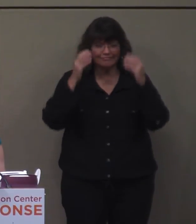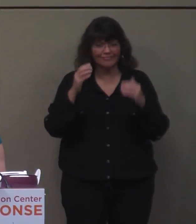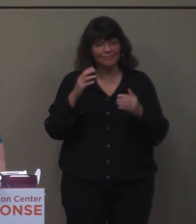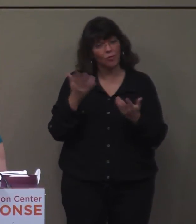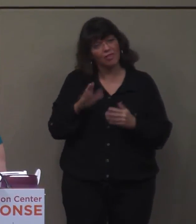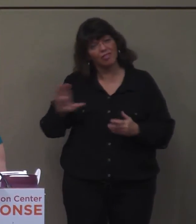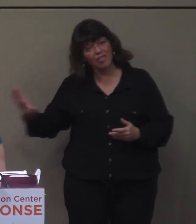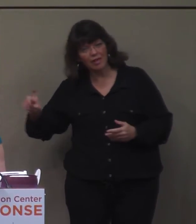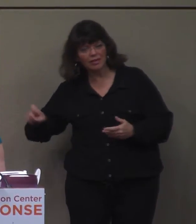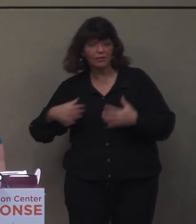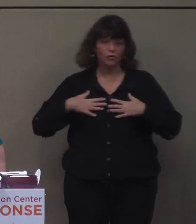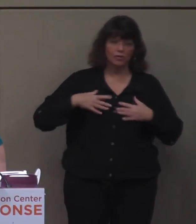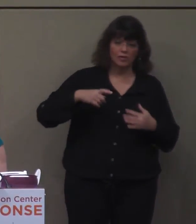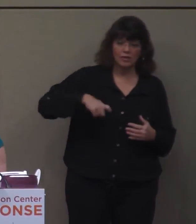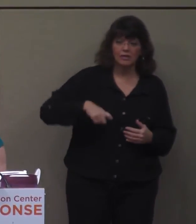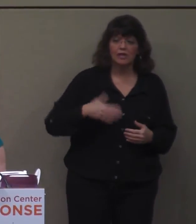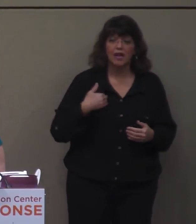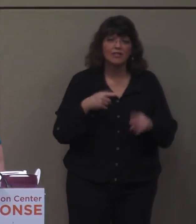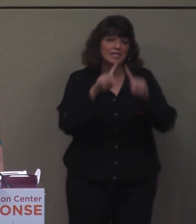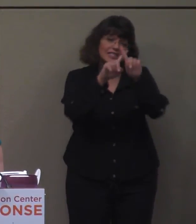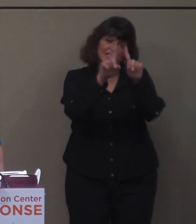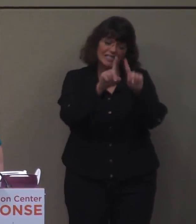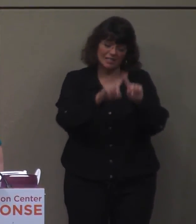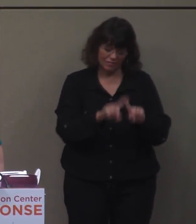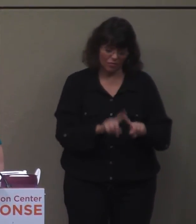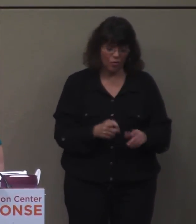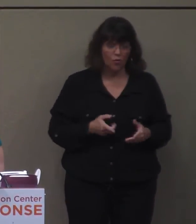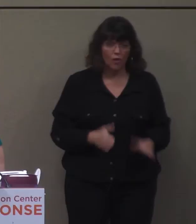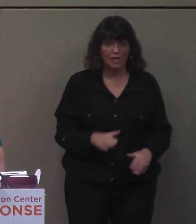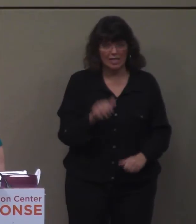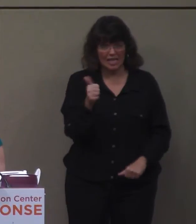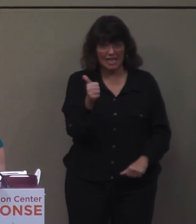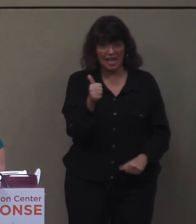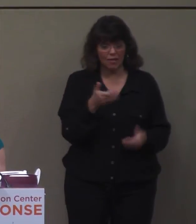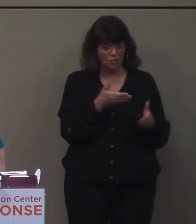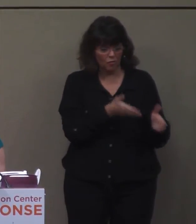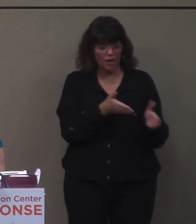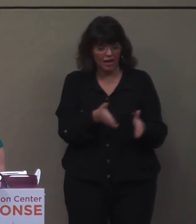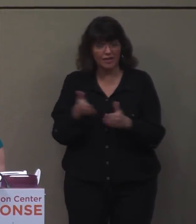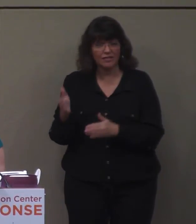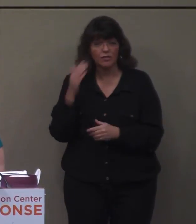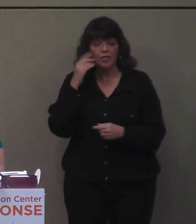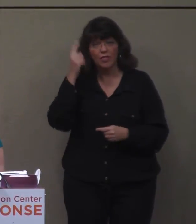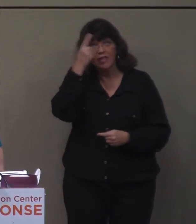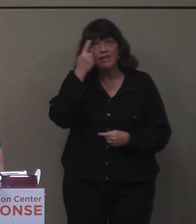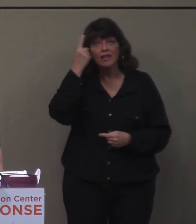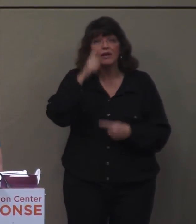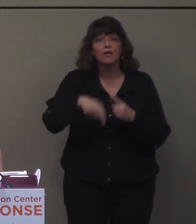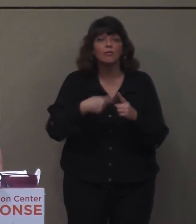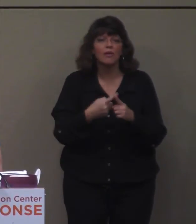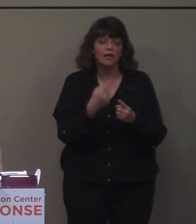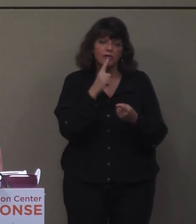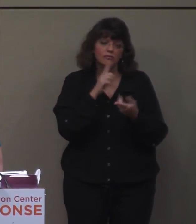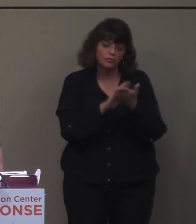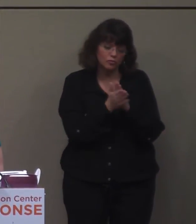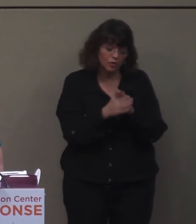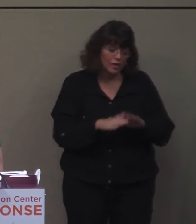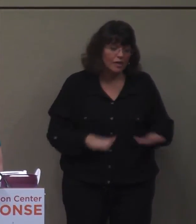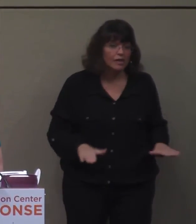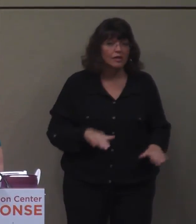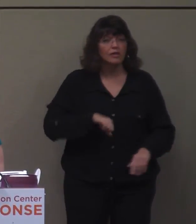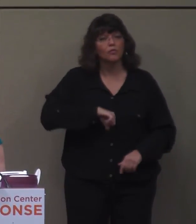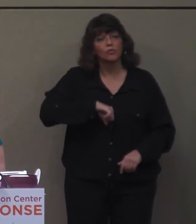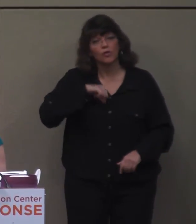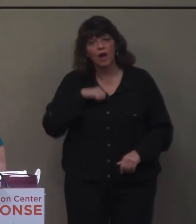positivity. These 10 forms include joy, gratitude, serenity, hope, pride, amusement, inspiration, awe, and